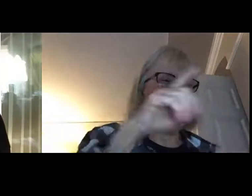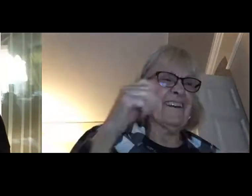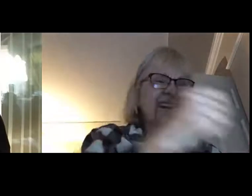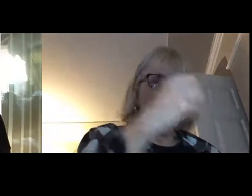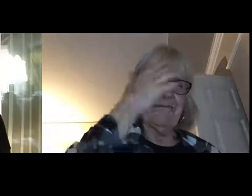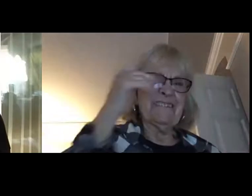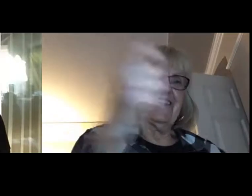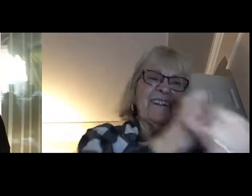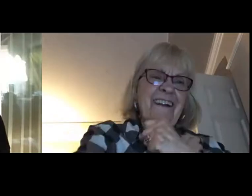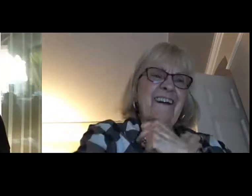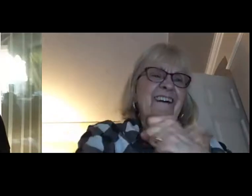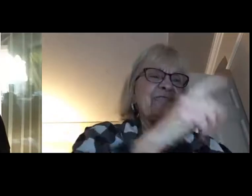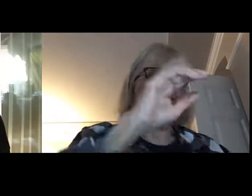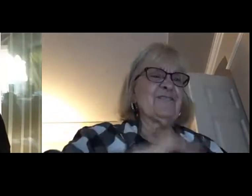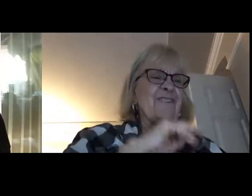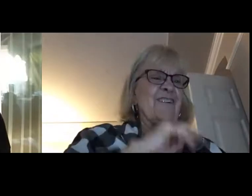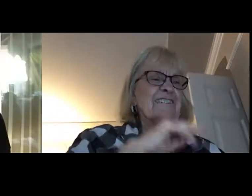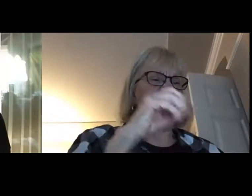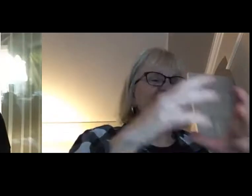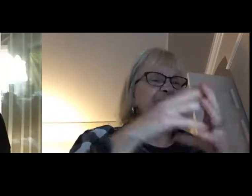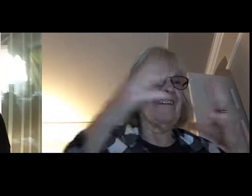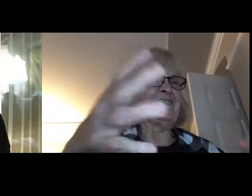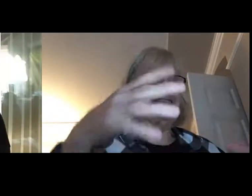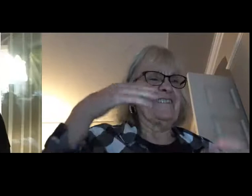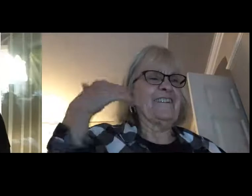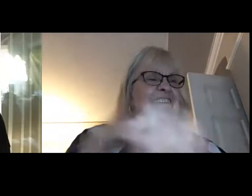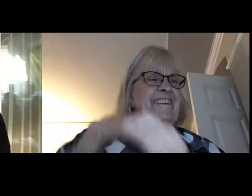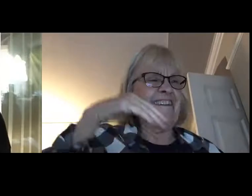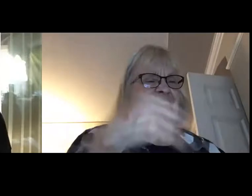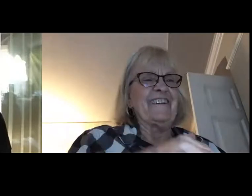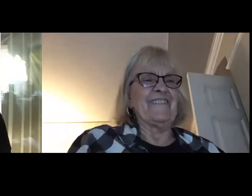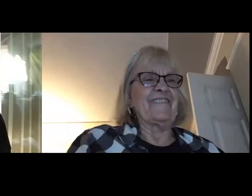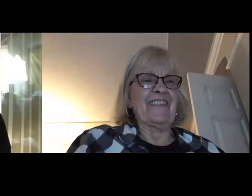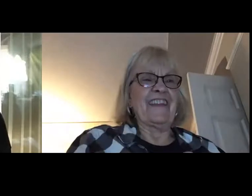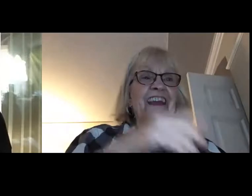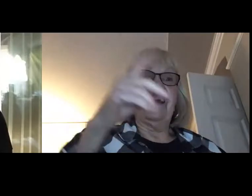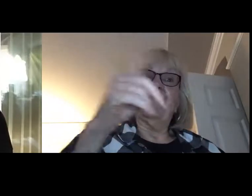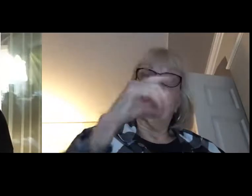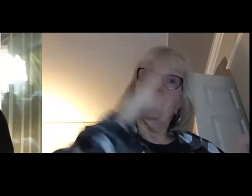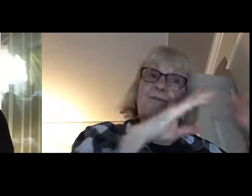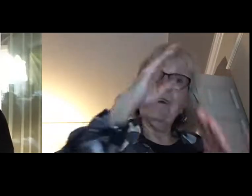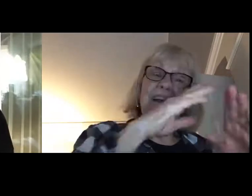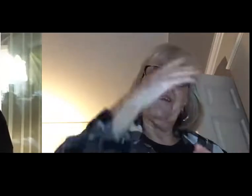from Vallejo to San Diego because he loved Joyce so much. And